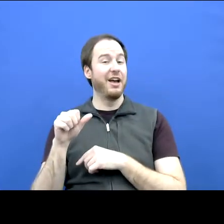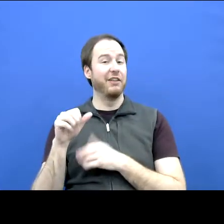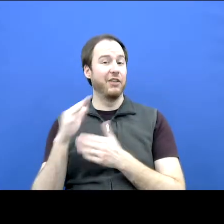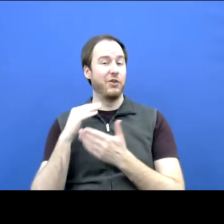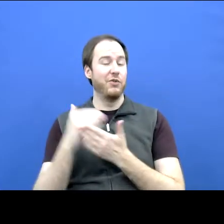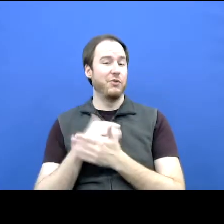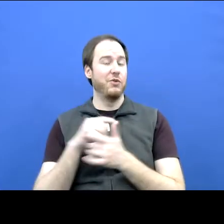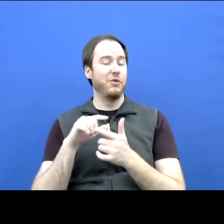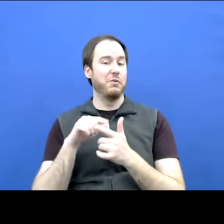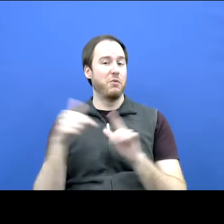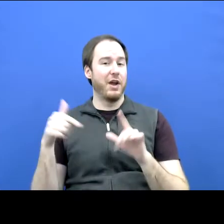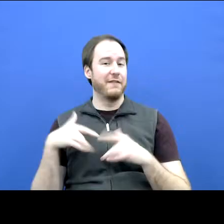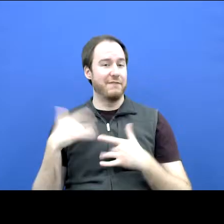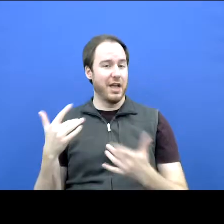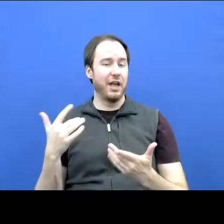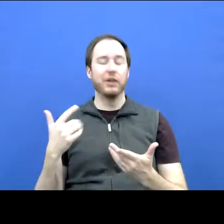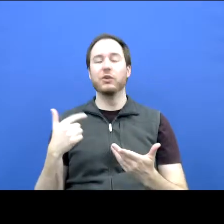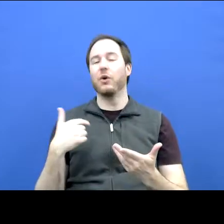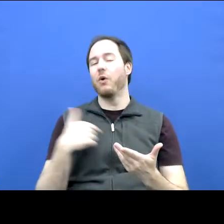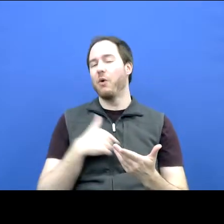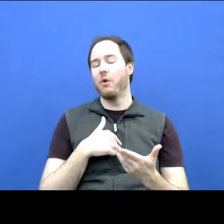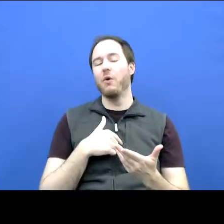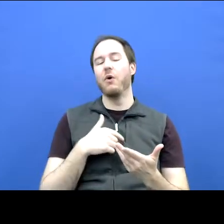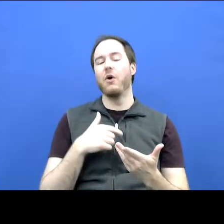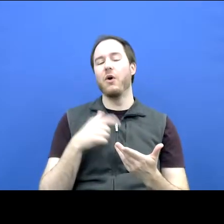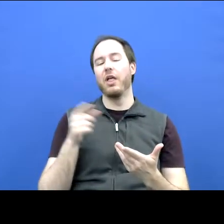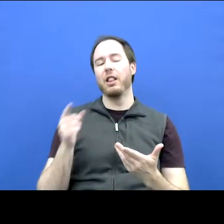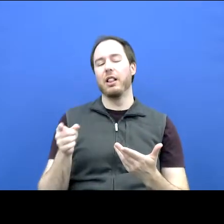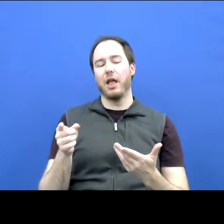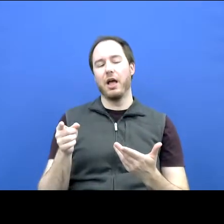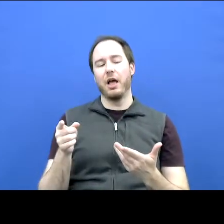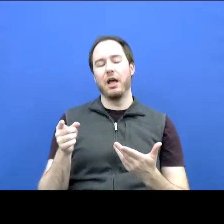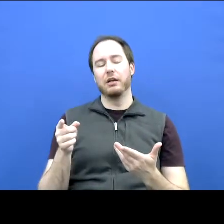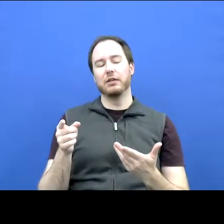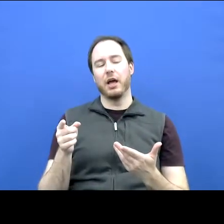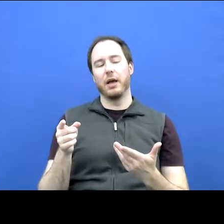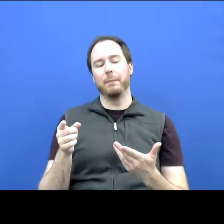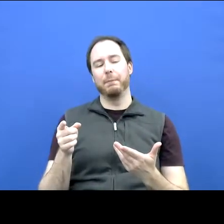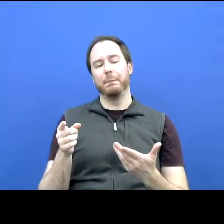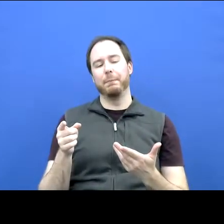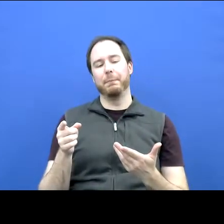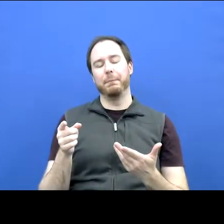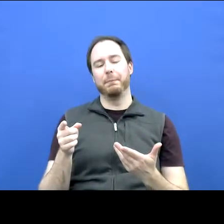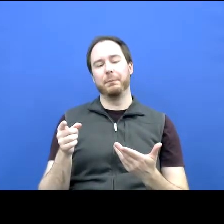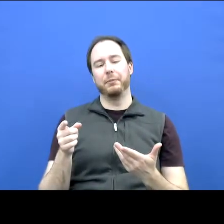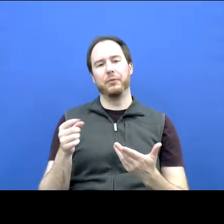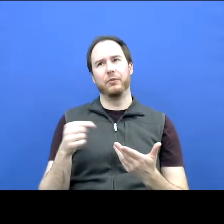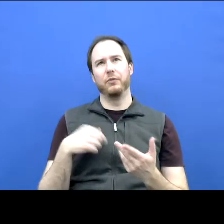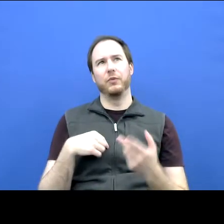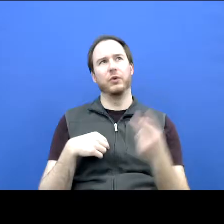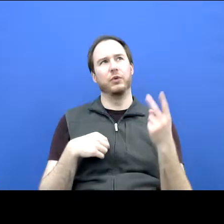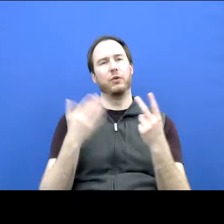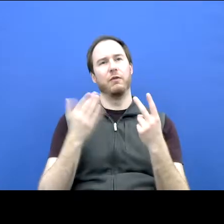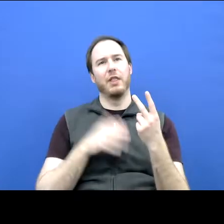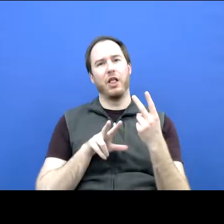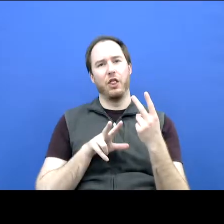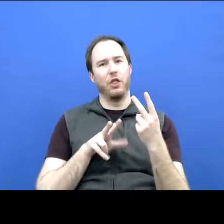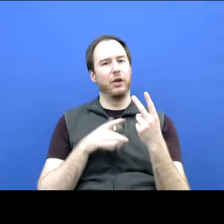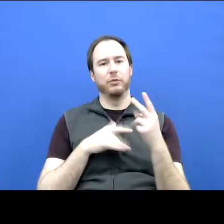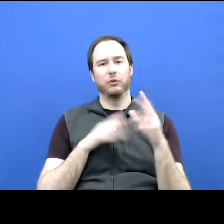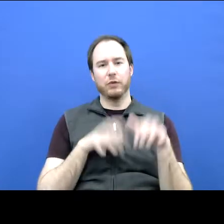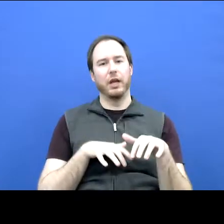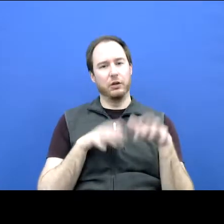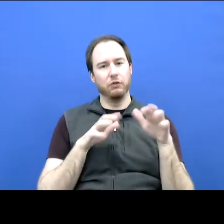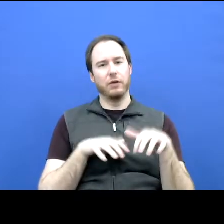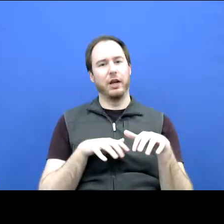signed. So we've just had, at that time, we've had two of the last three. We've had rain issues and